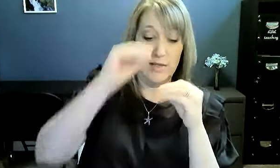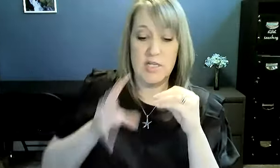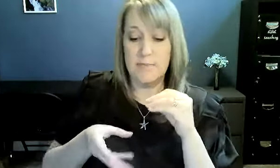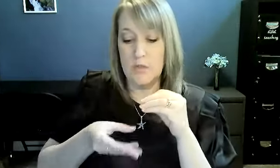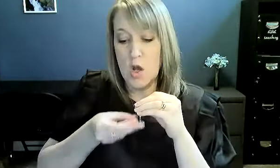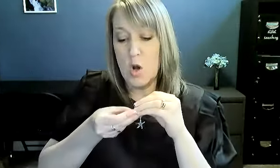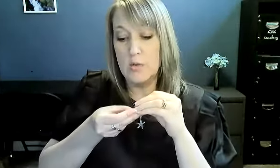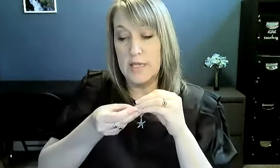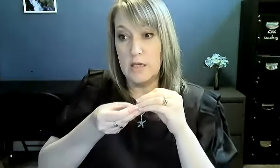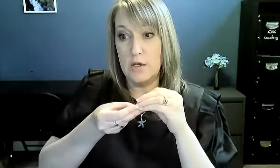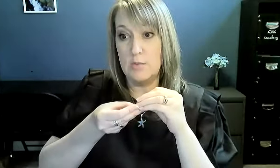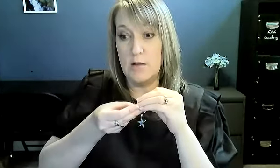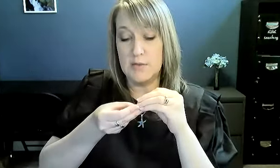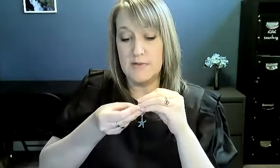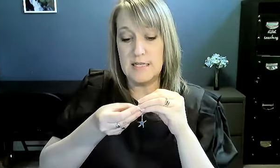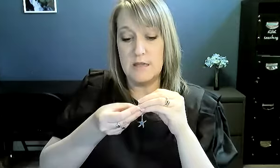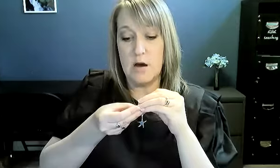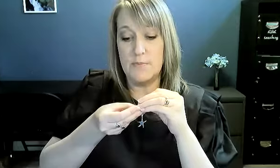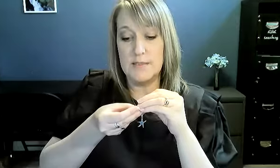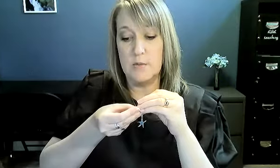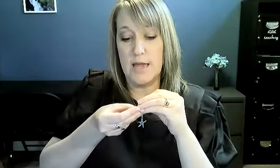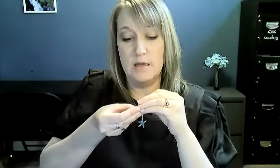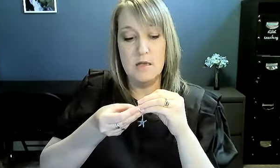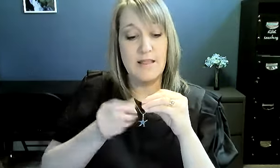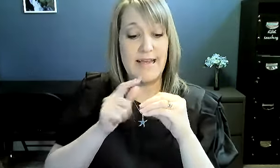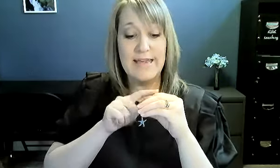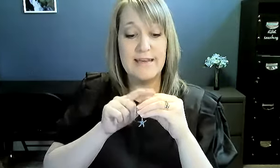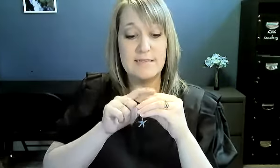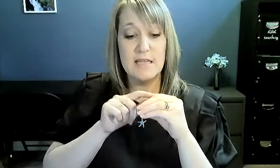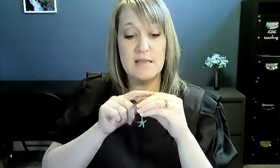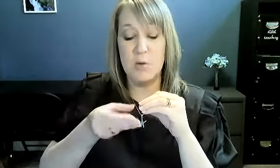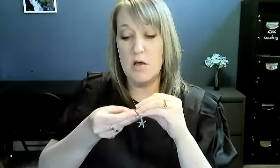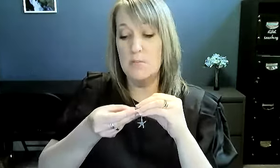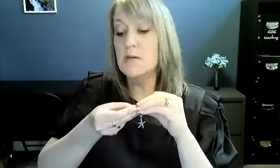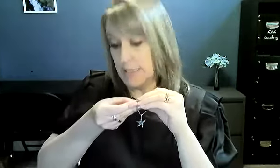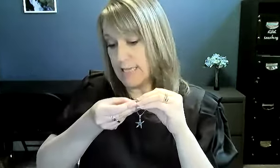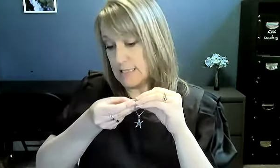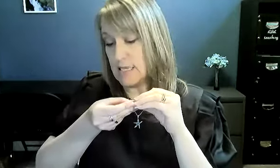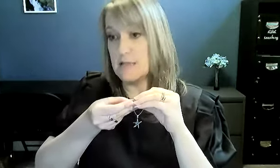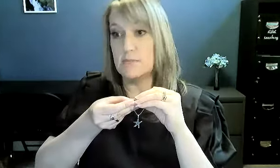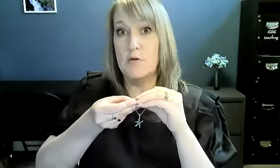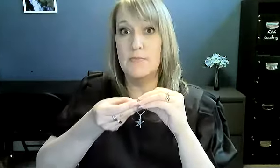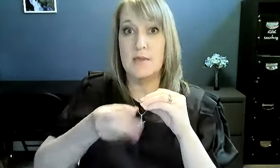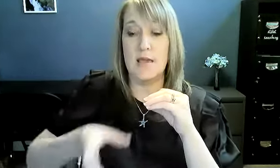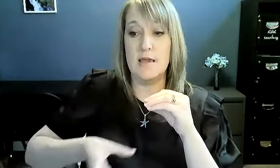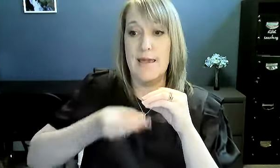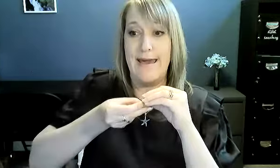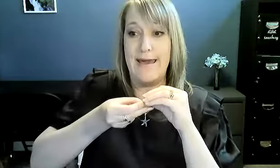shape, only your palms are facing the opposite way. Like I can't see this palm, but I can see this palm, okay? Add.